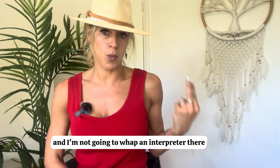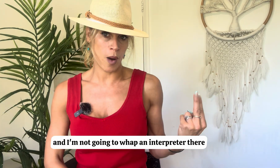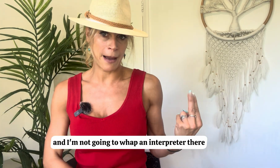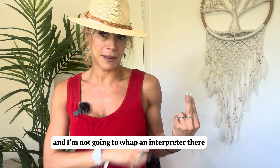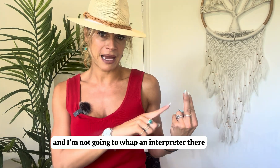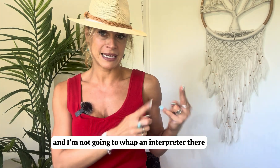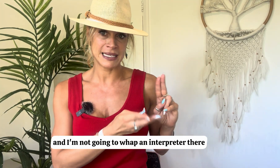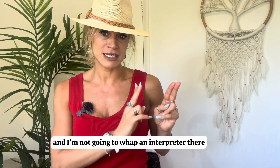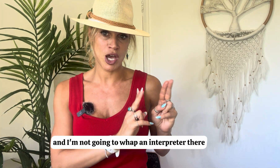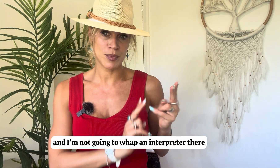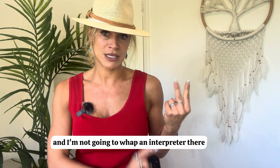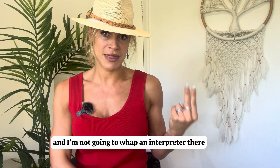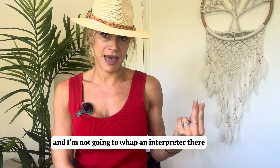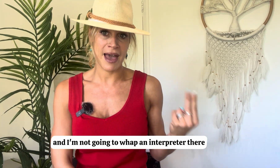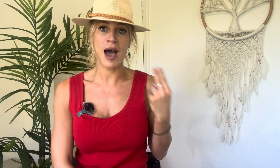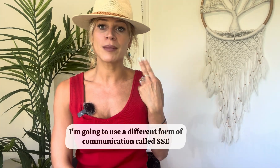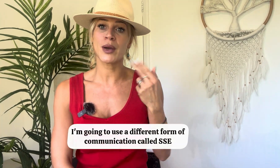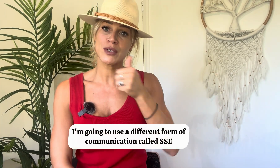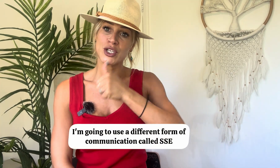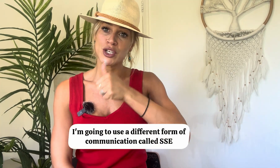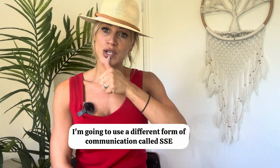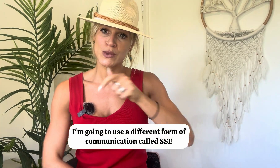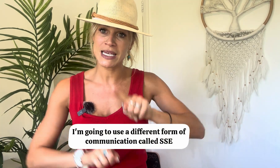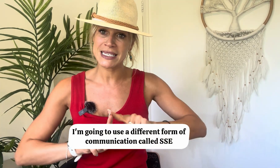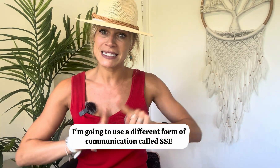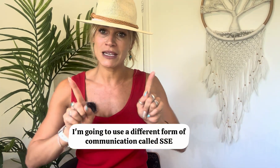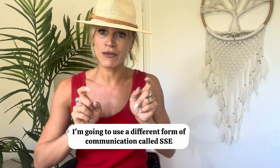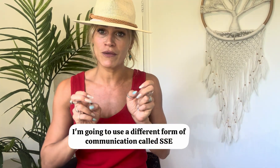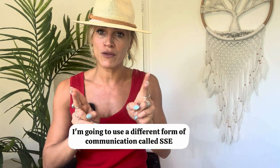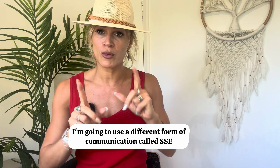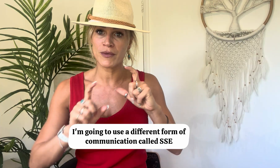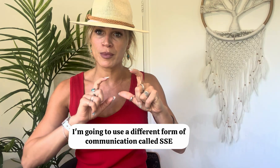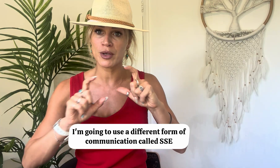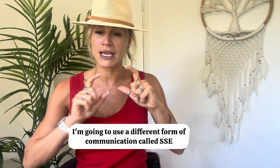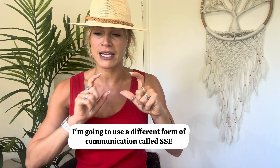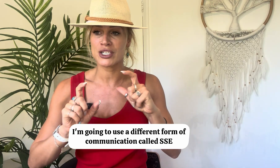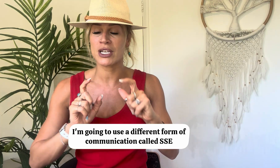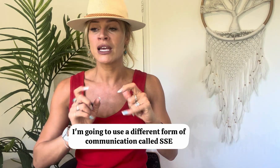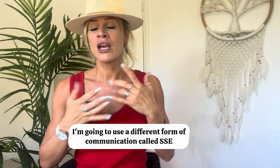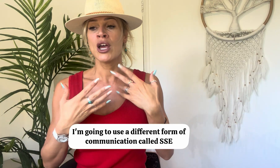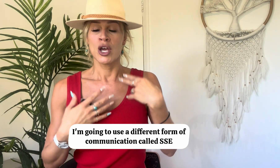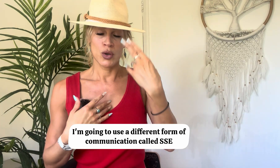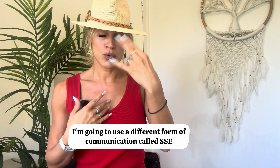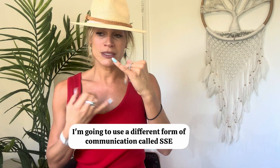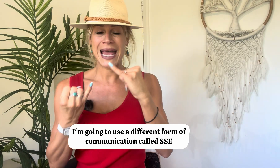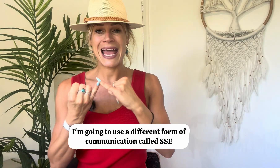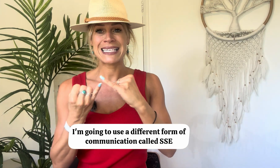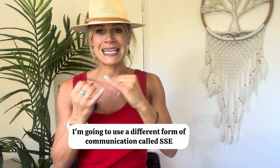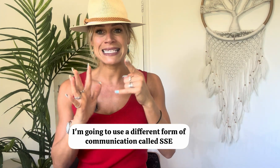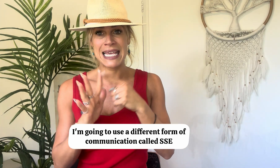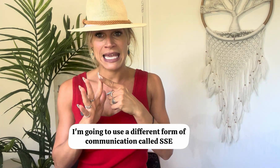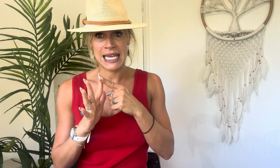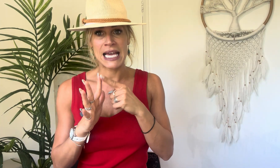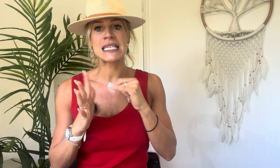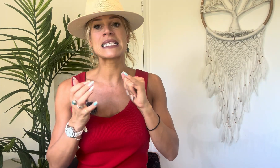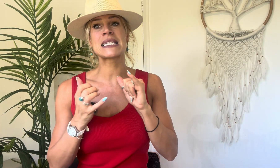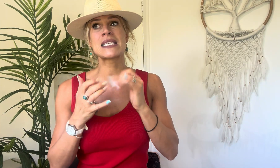whap an interpreter there. I'm going to use a different form of communication called SSE,